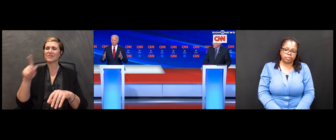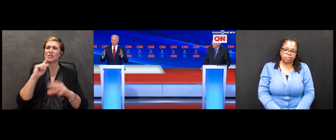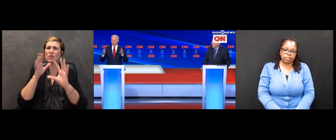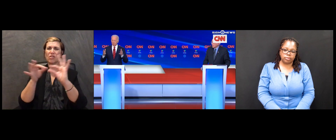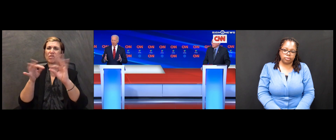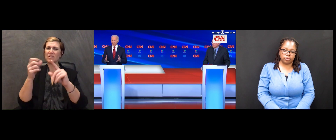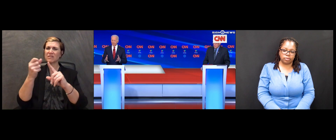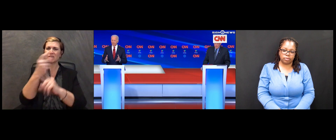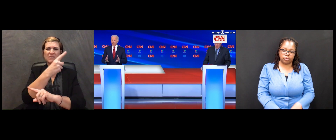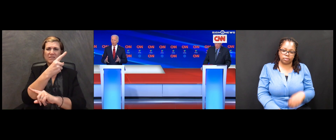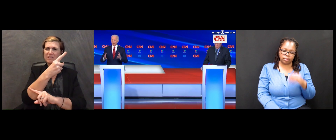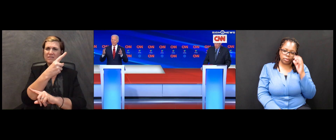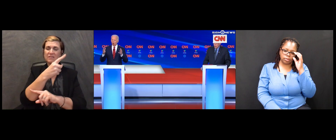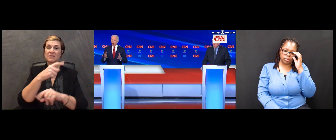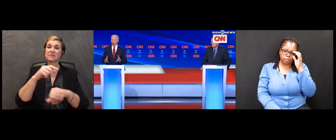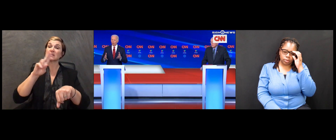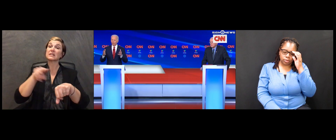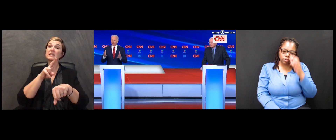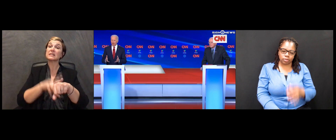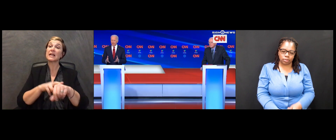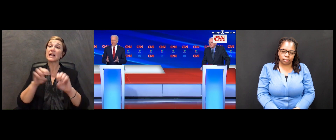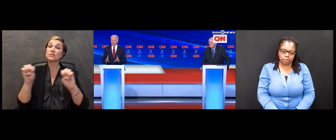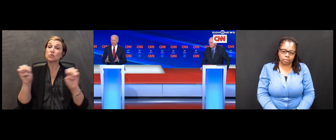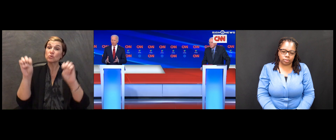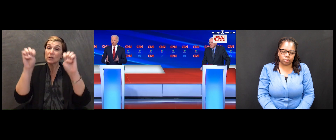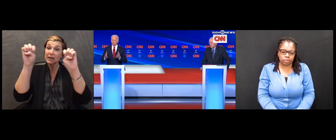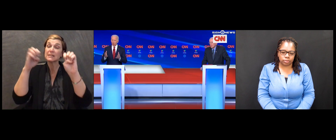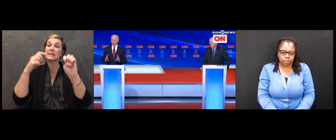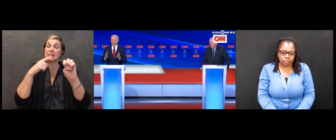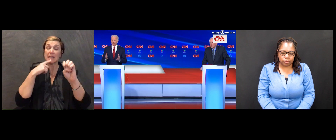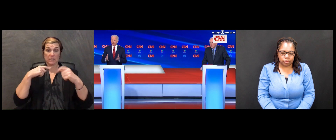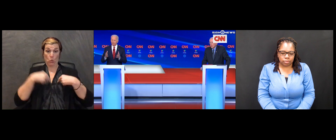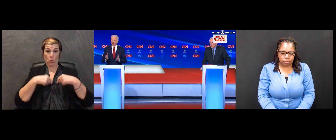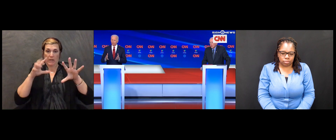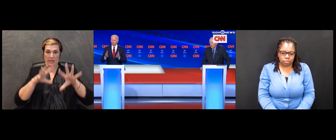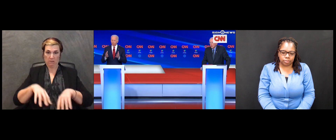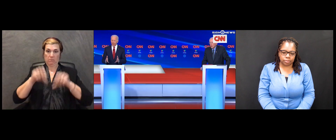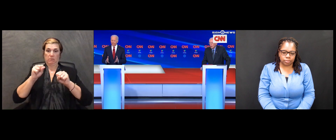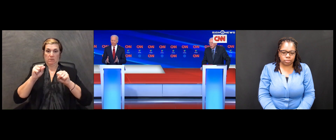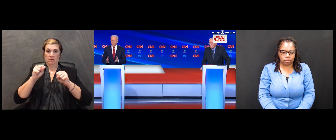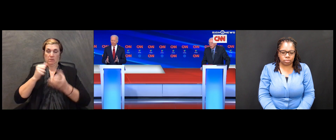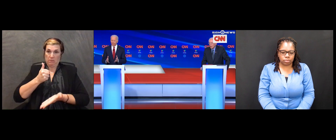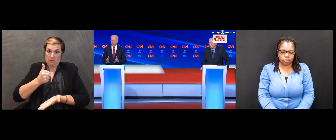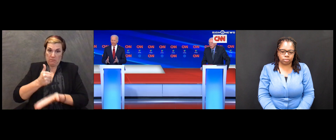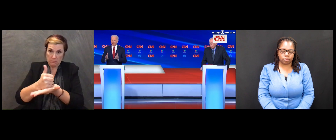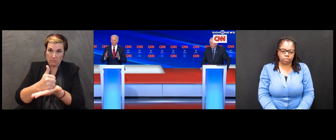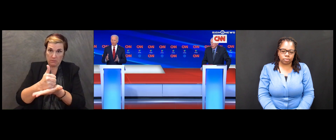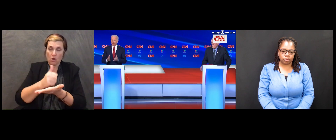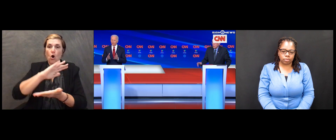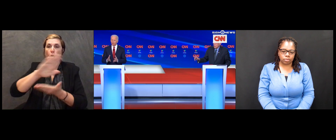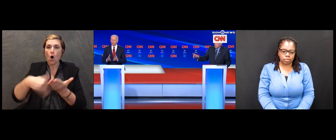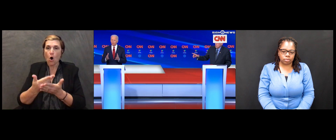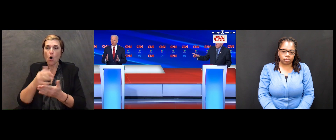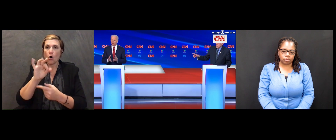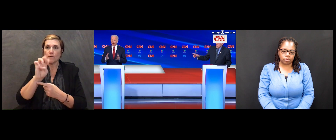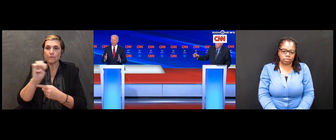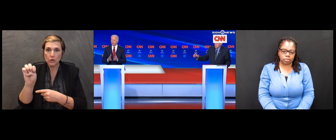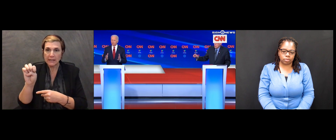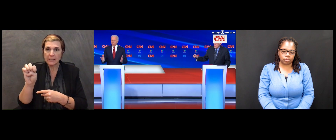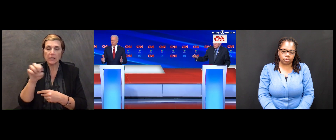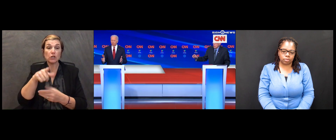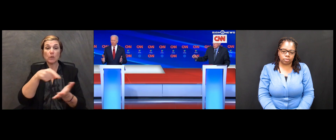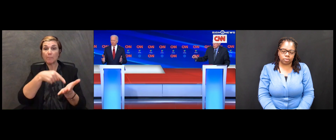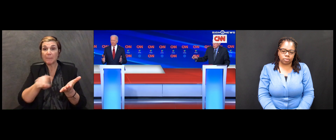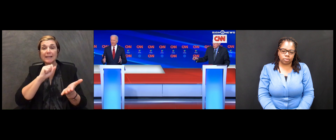says we're responding. It's all free. You don't have to pay for a thing. That has nothing to do with whether or not you